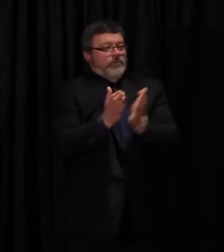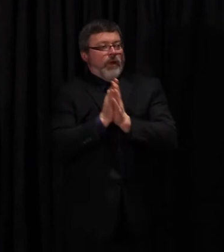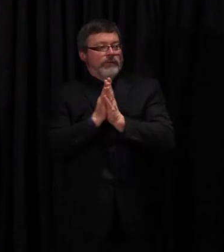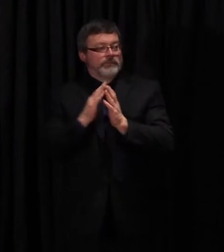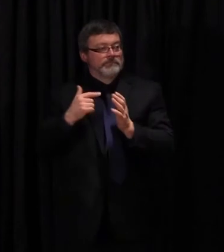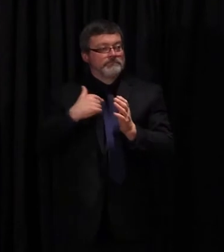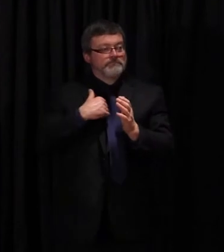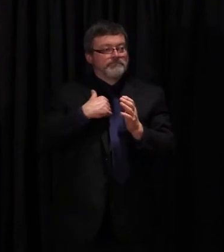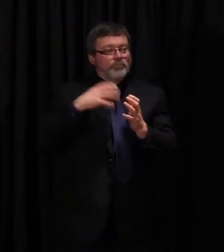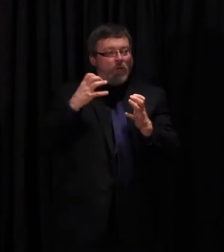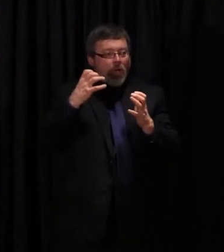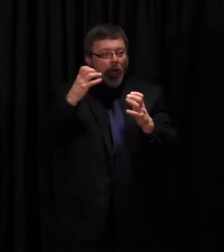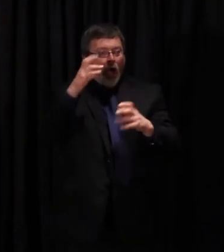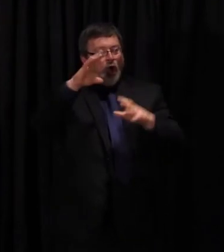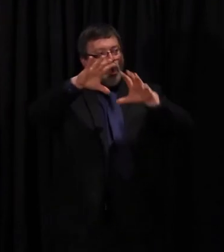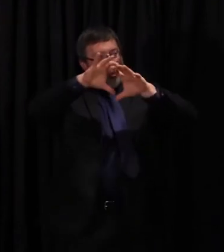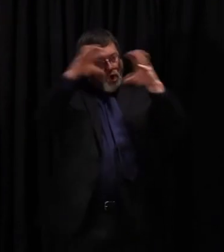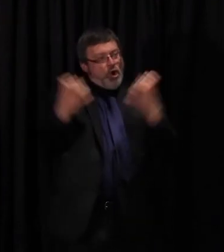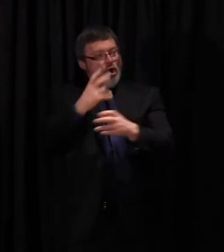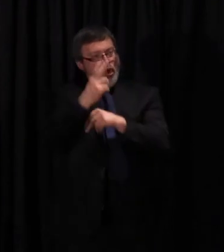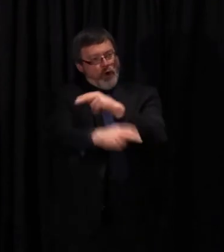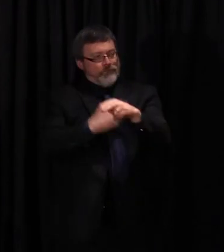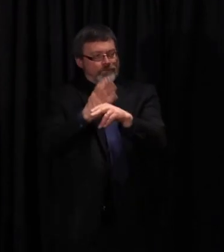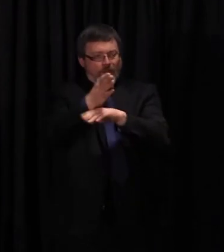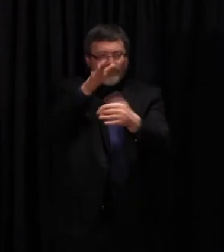universal after-school and summer programs.